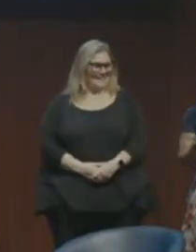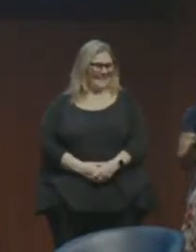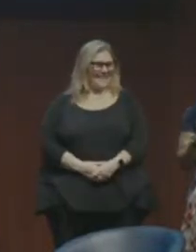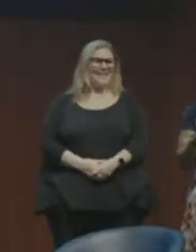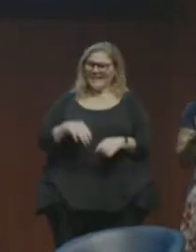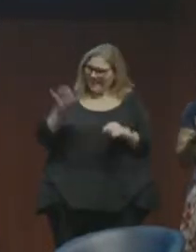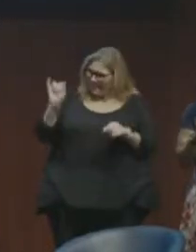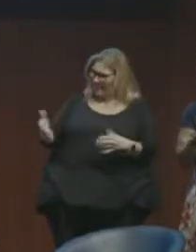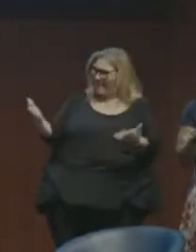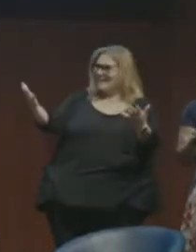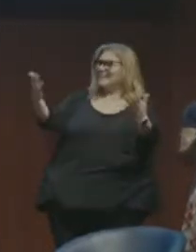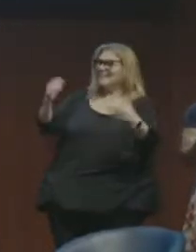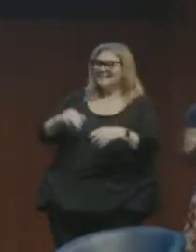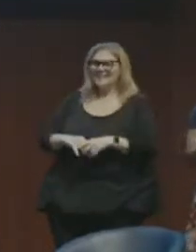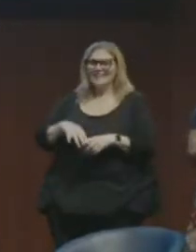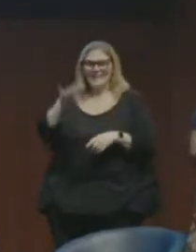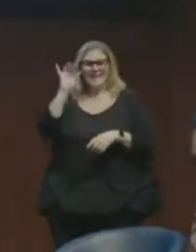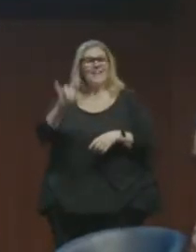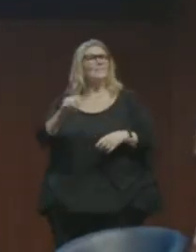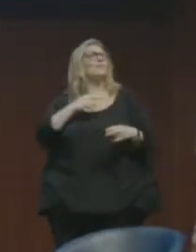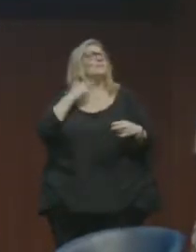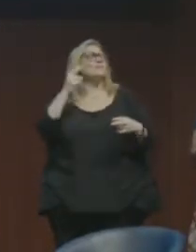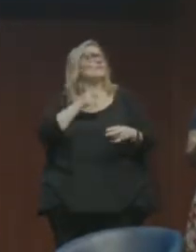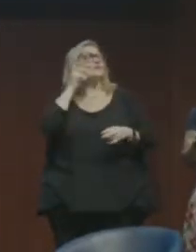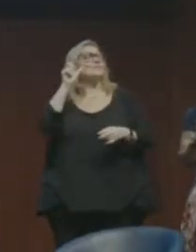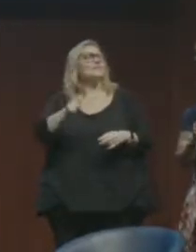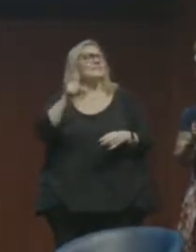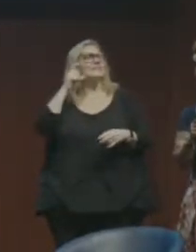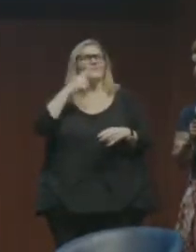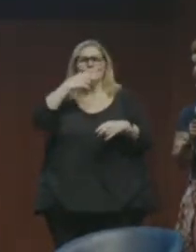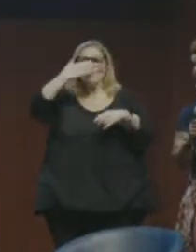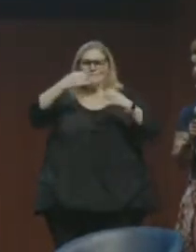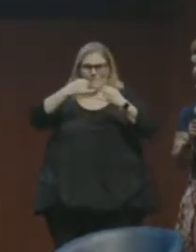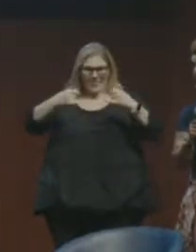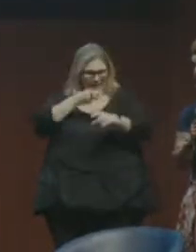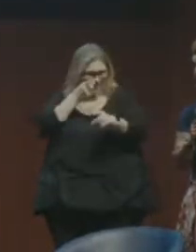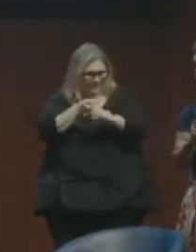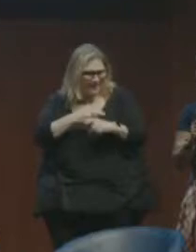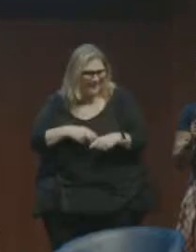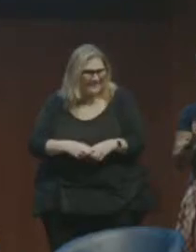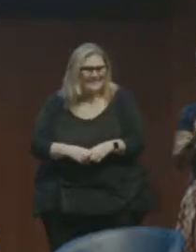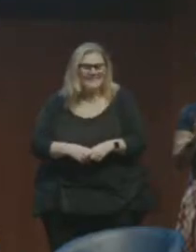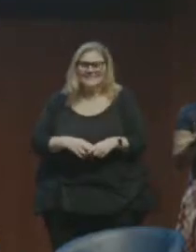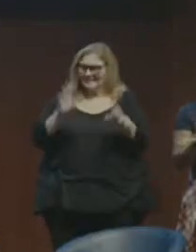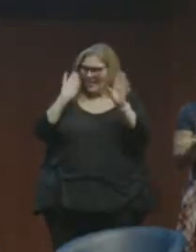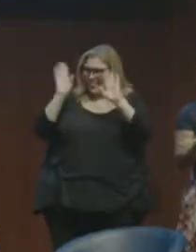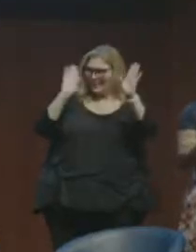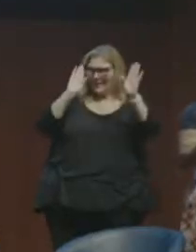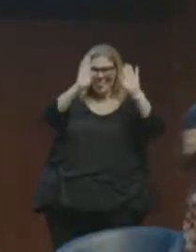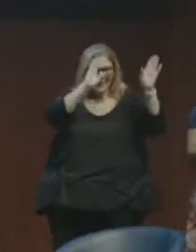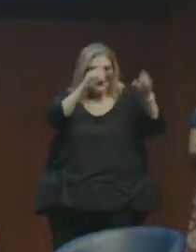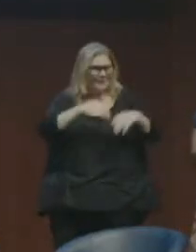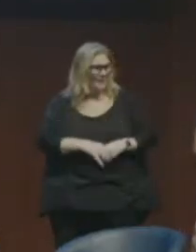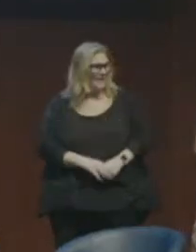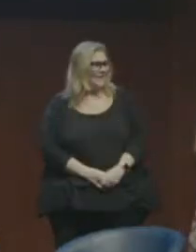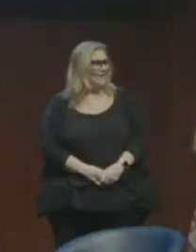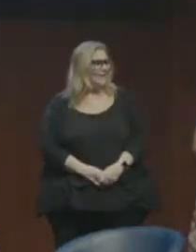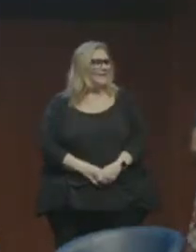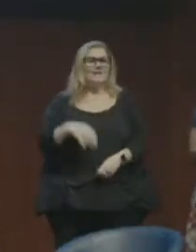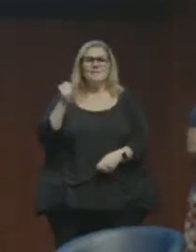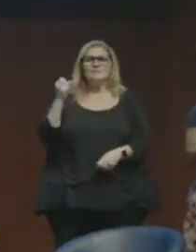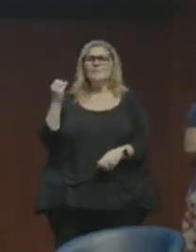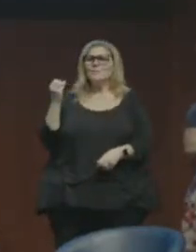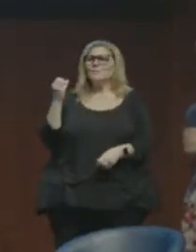There you go. Those are the voices we need for the front line, right? Hello, hello.